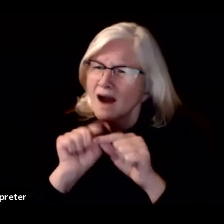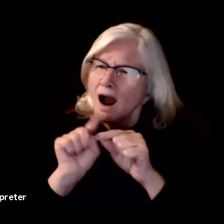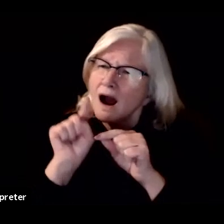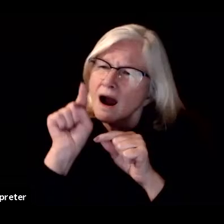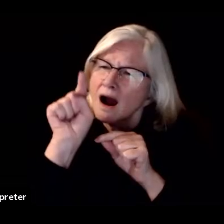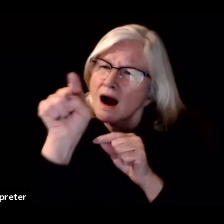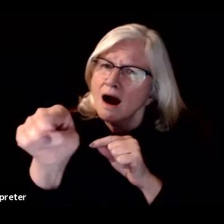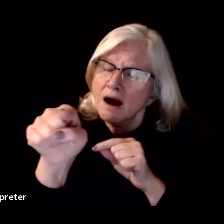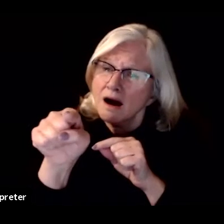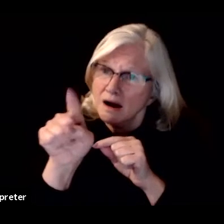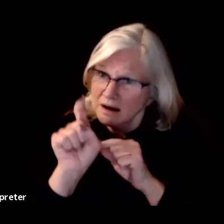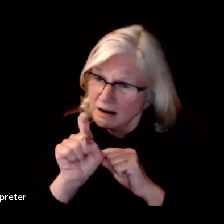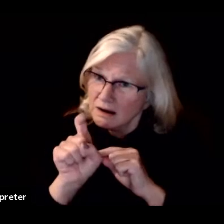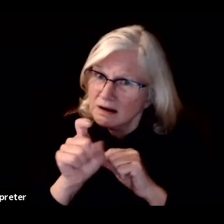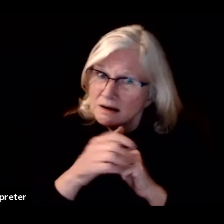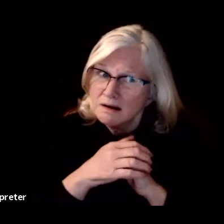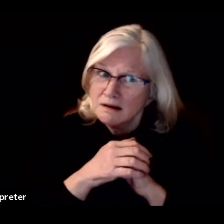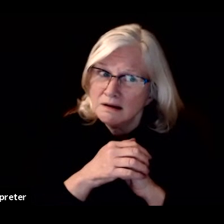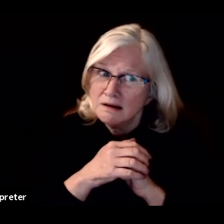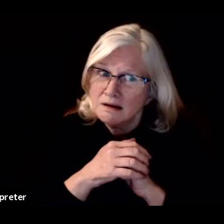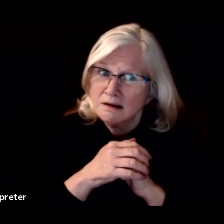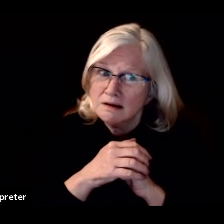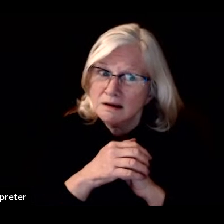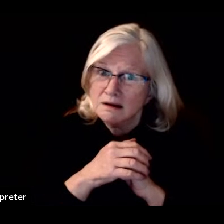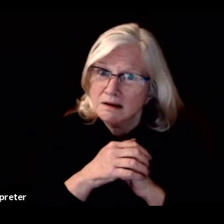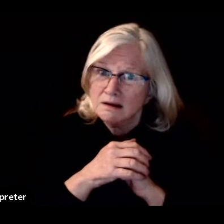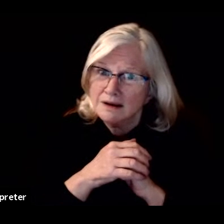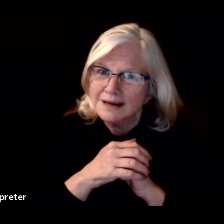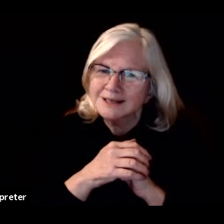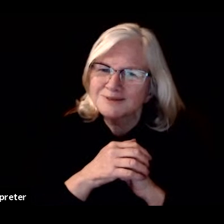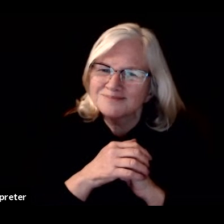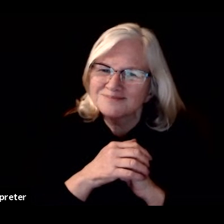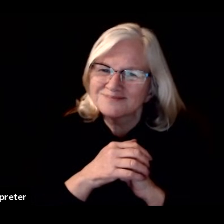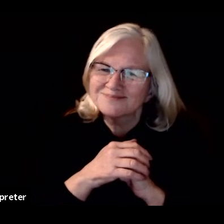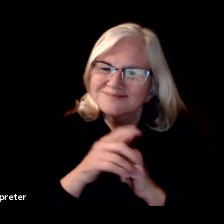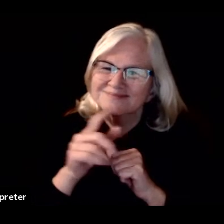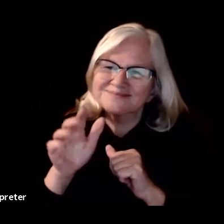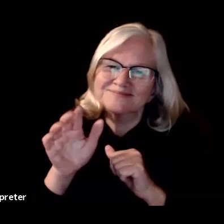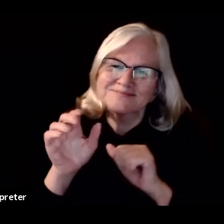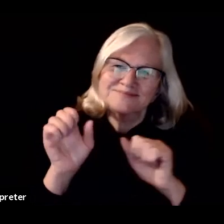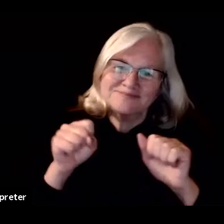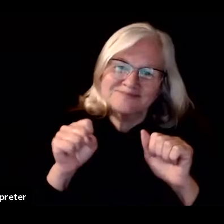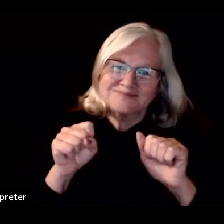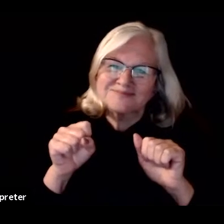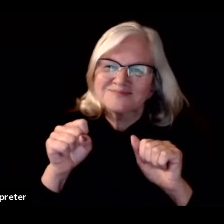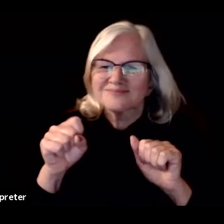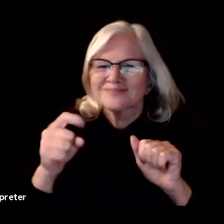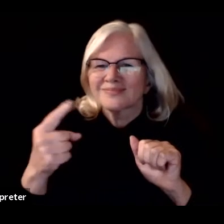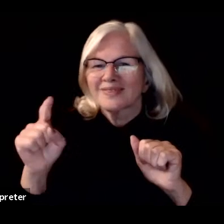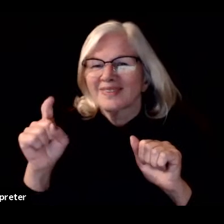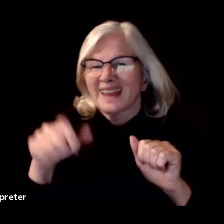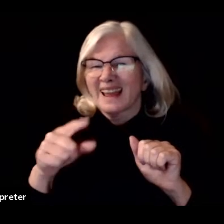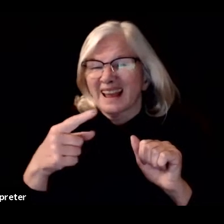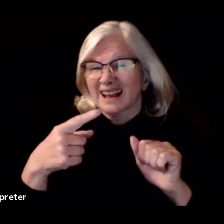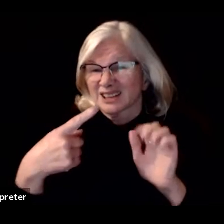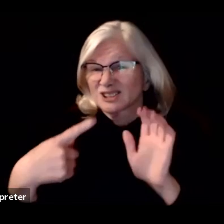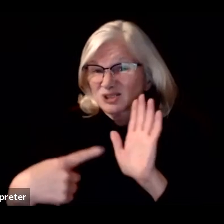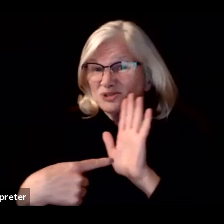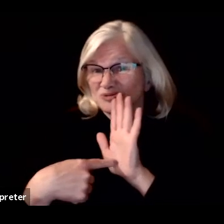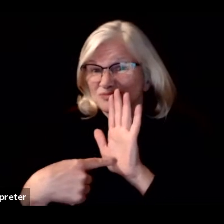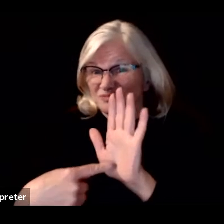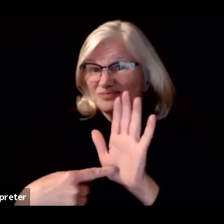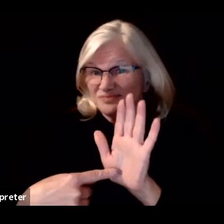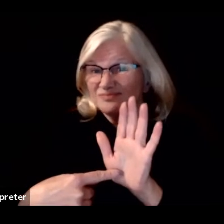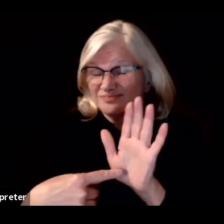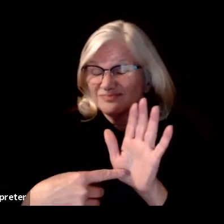Well, I think it's just further indication of the kind of the real world consequence of the numbers that we're seeing